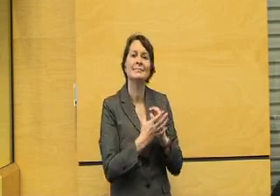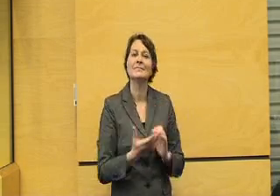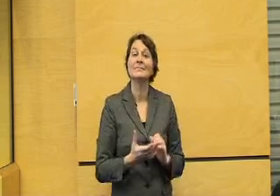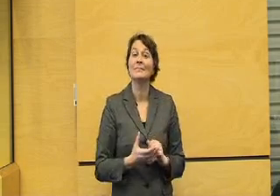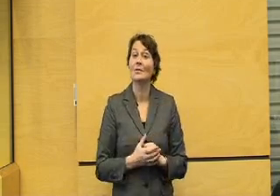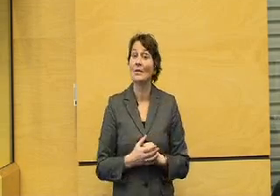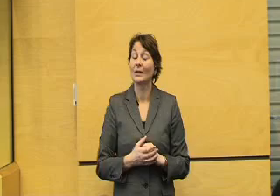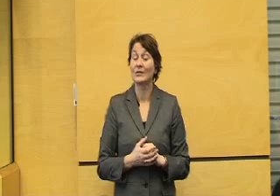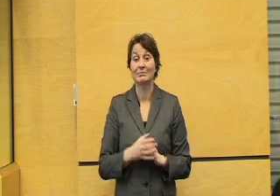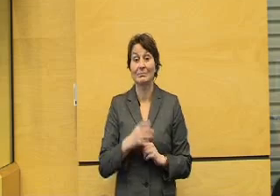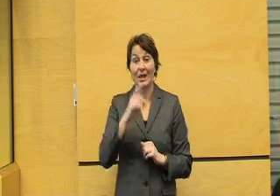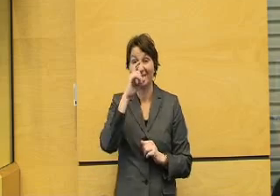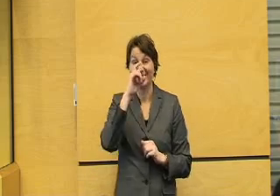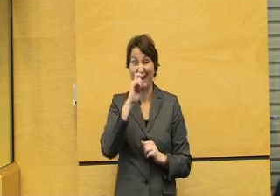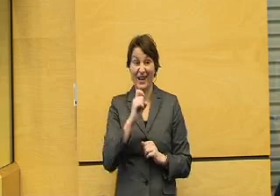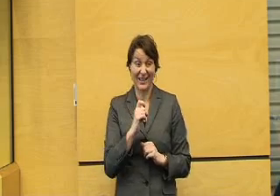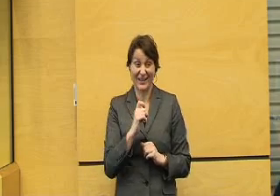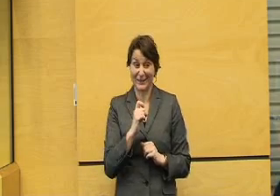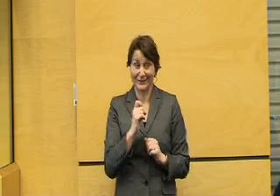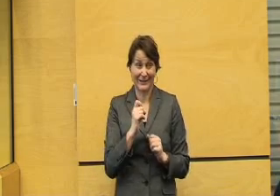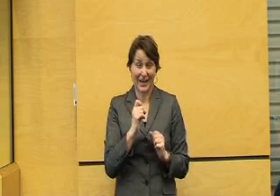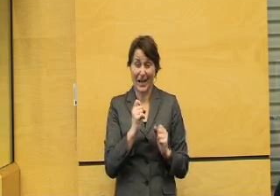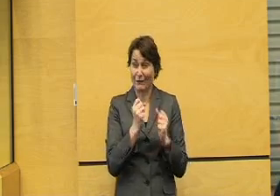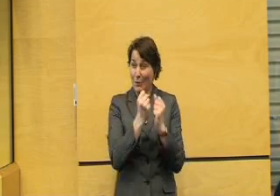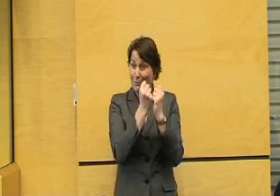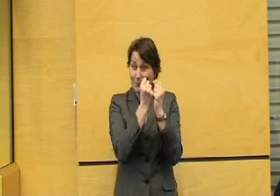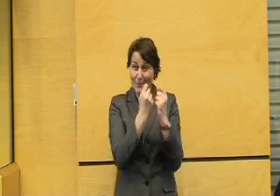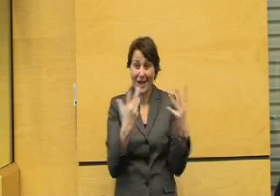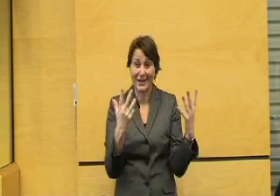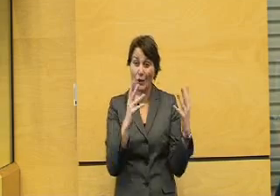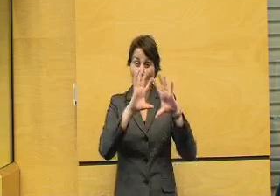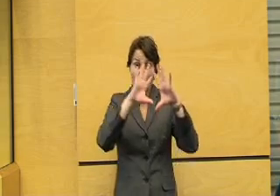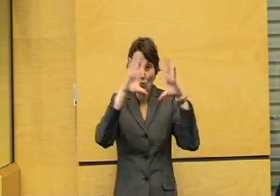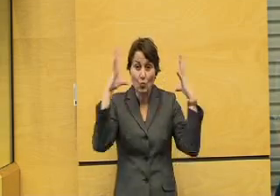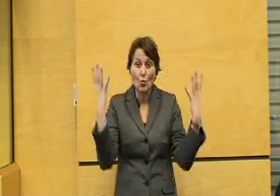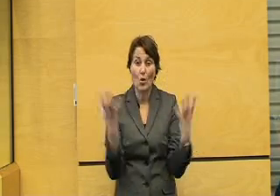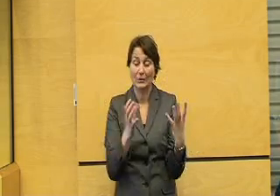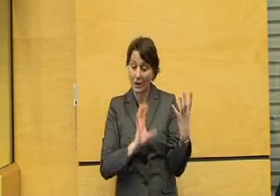because Thailand is one of the very few countries in the world